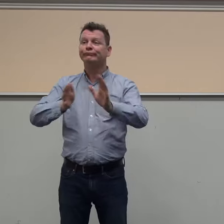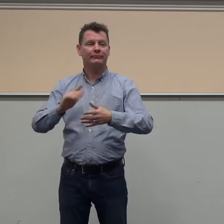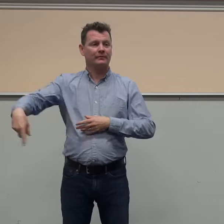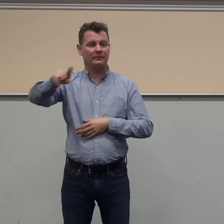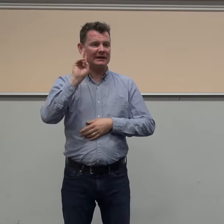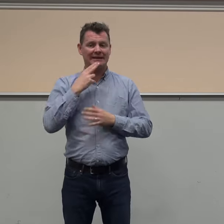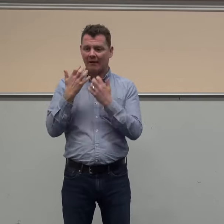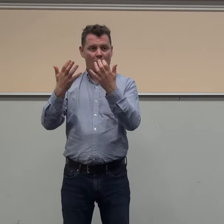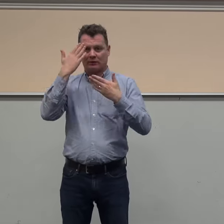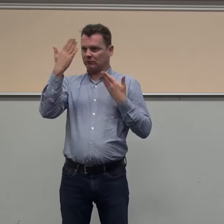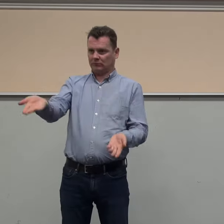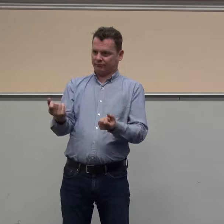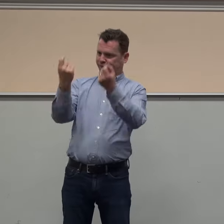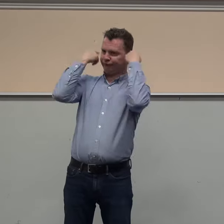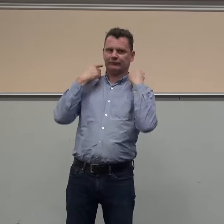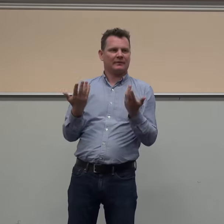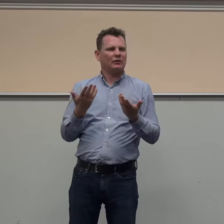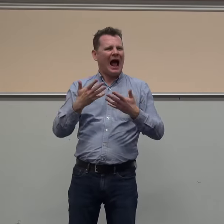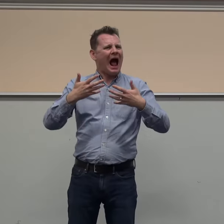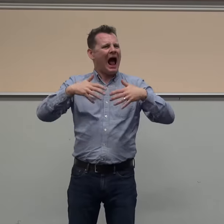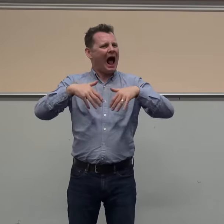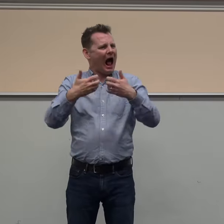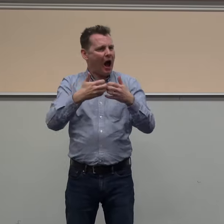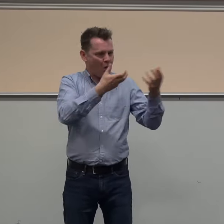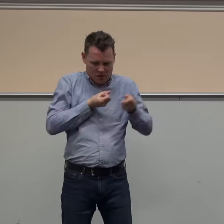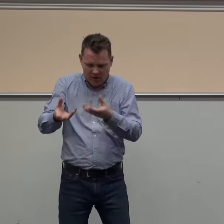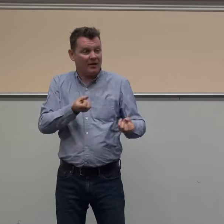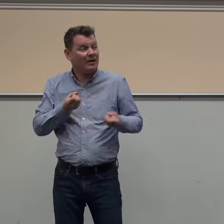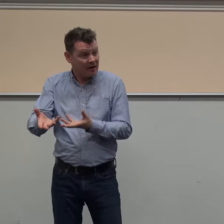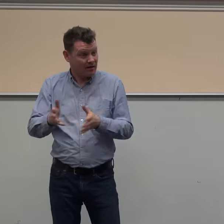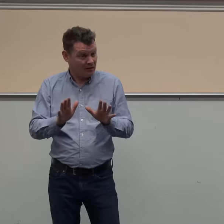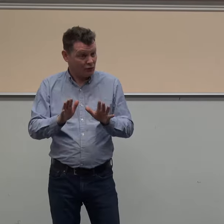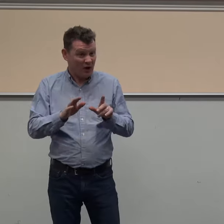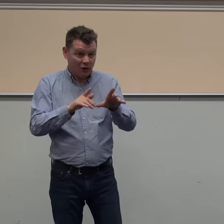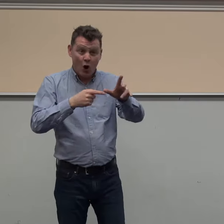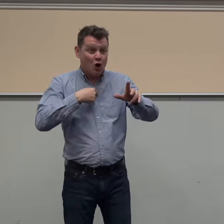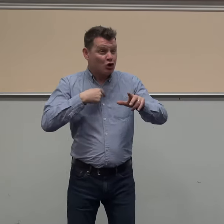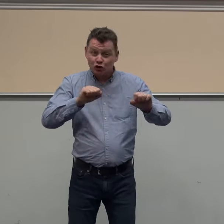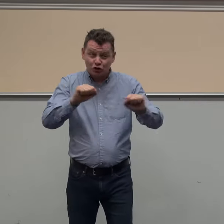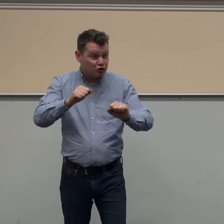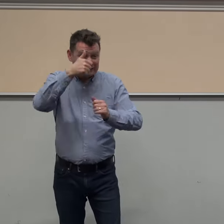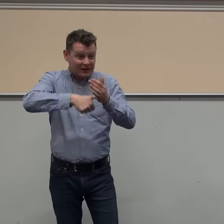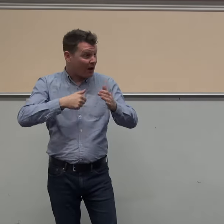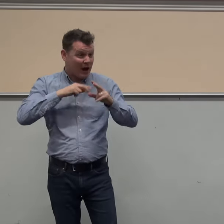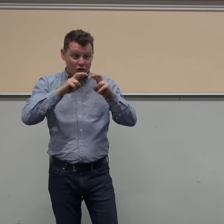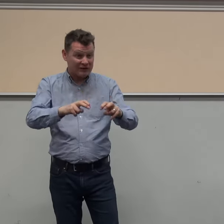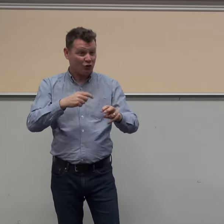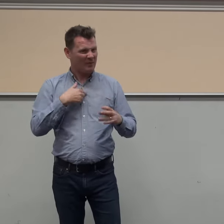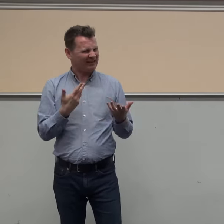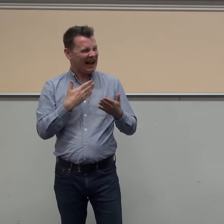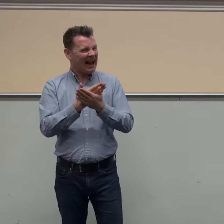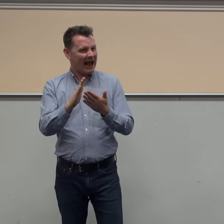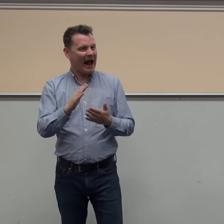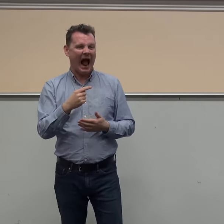audience. So I'm saying all of this before I tell you what my research was. So I think it's clear that I